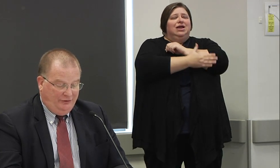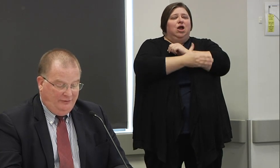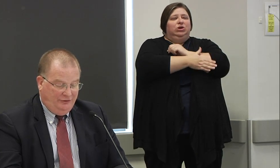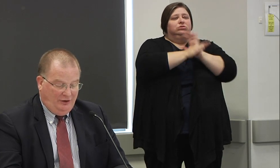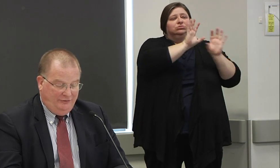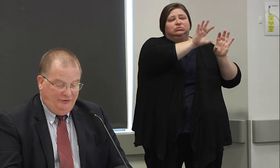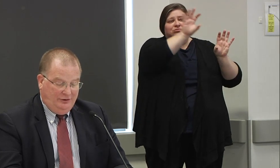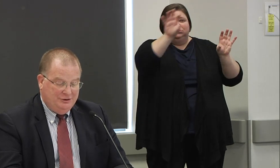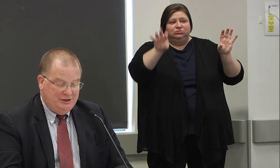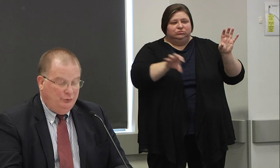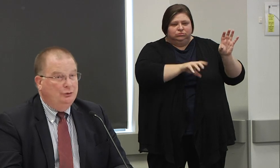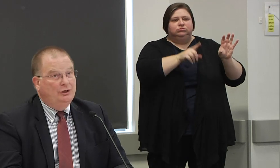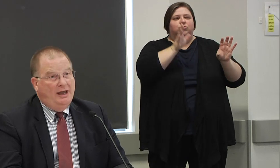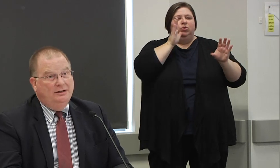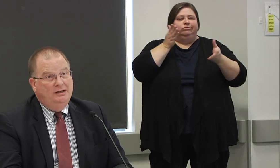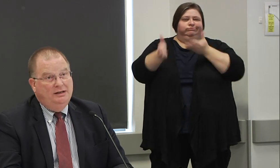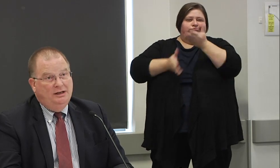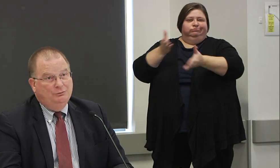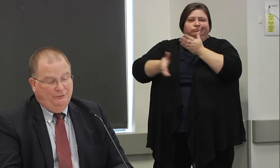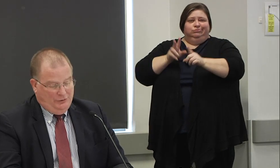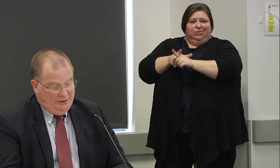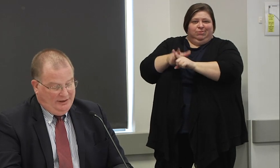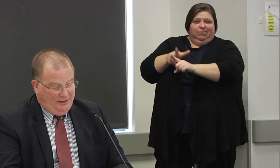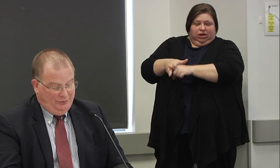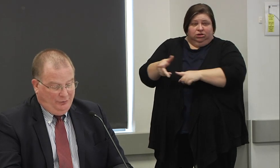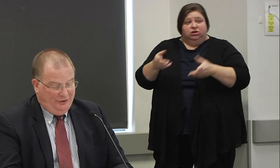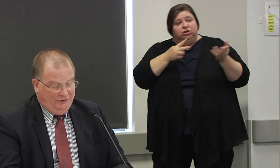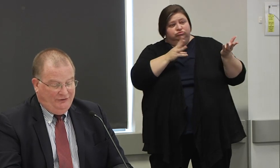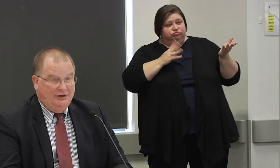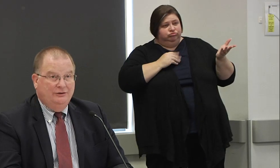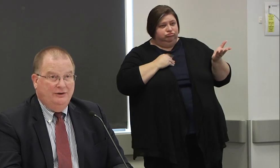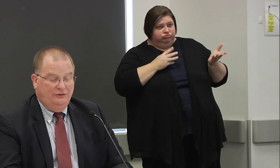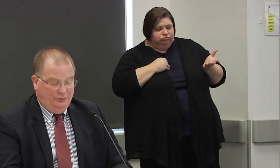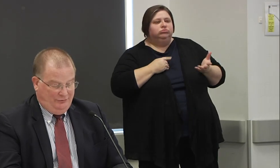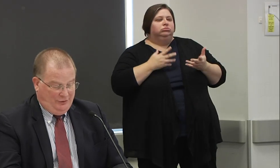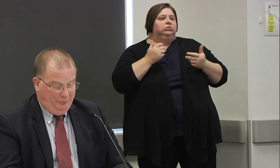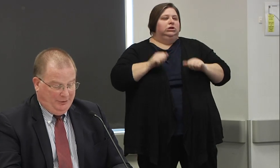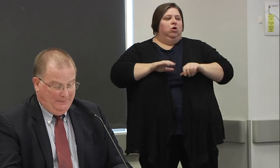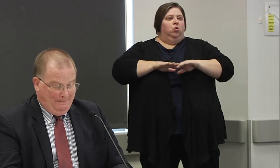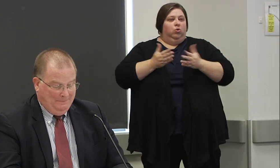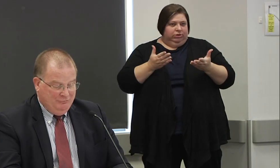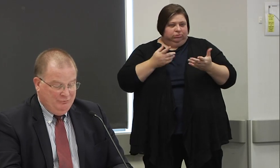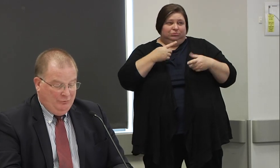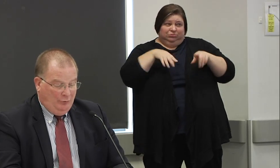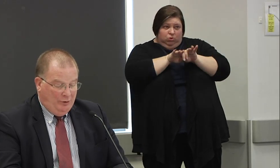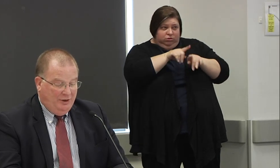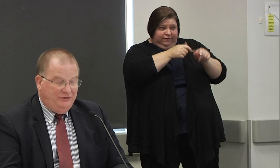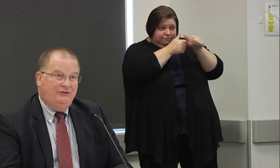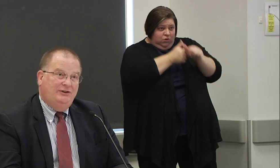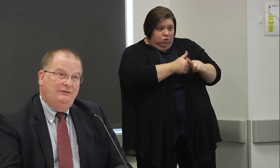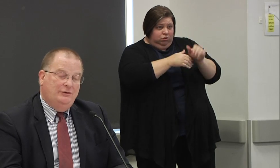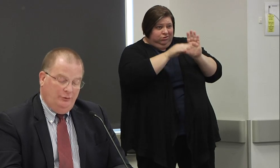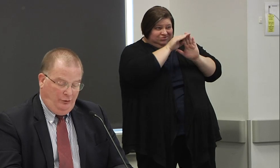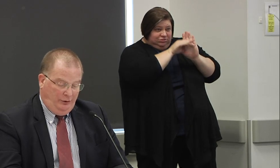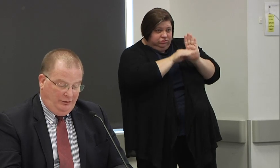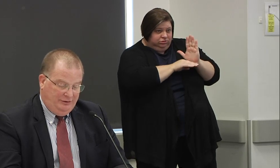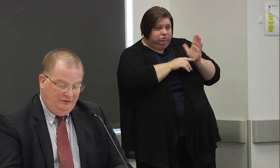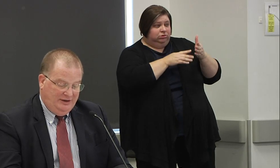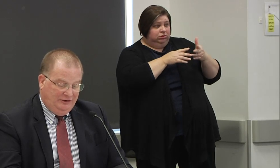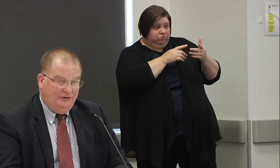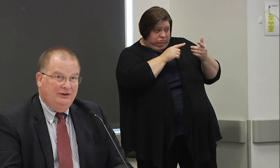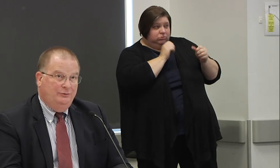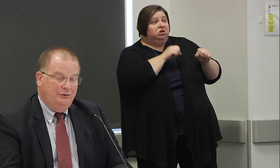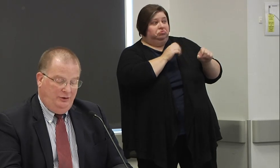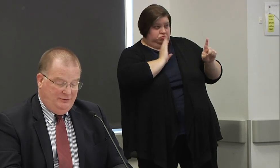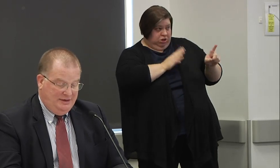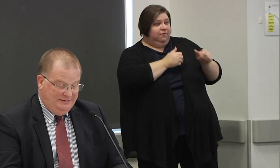governor's office and OHA will look at in reviewing county requests to enter phase 1 of reopening. We must see fewer Oregonians getting sick